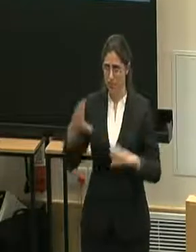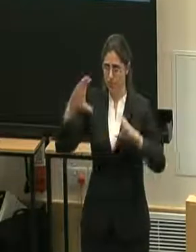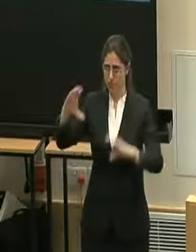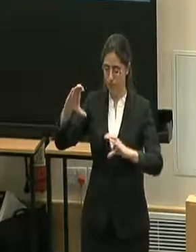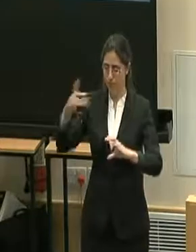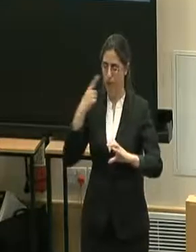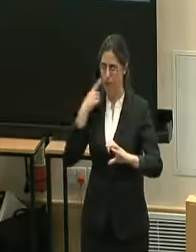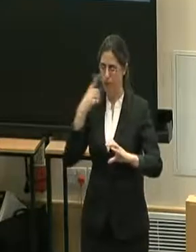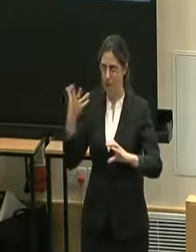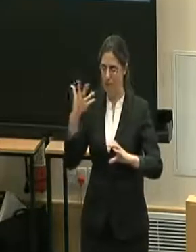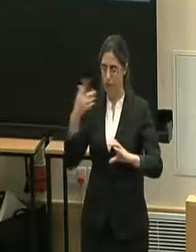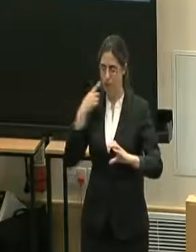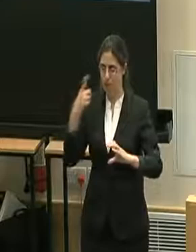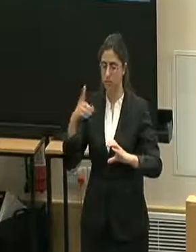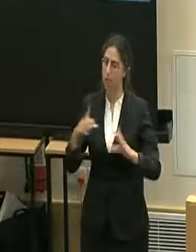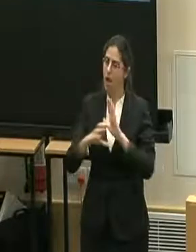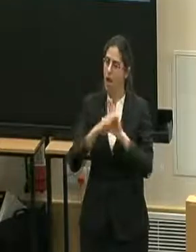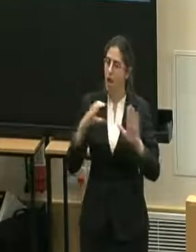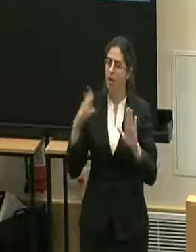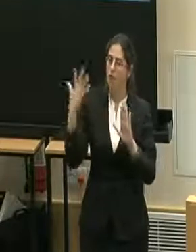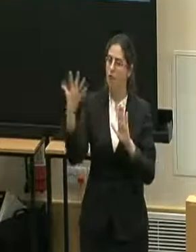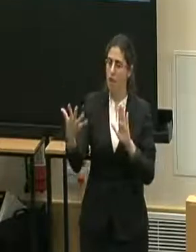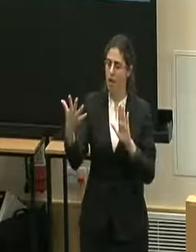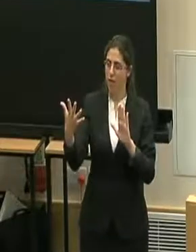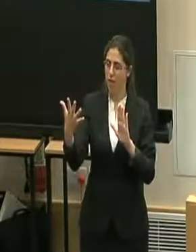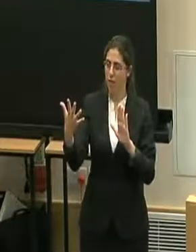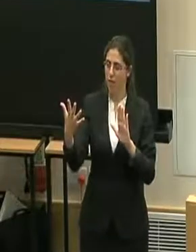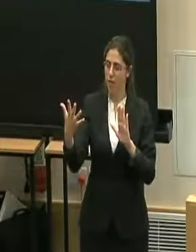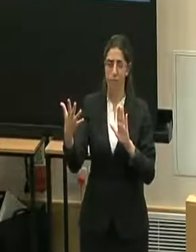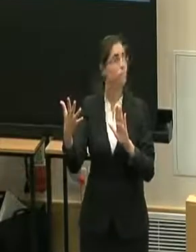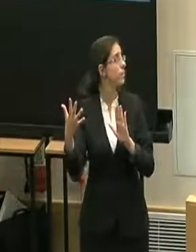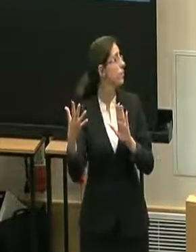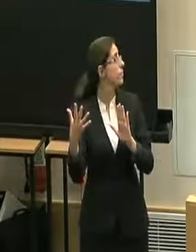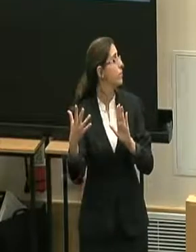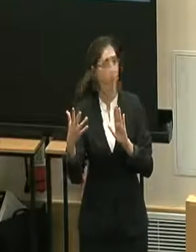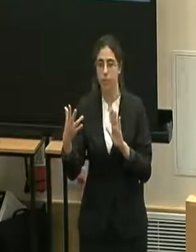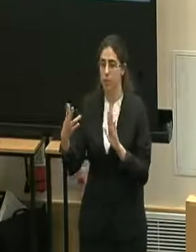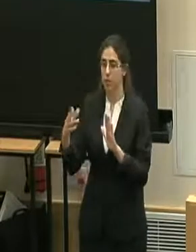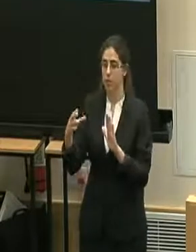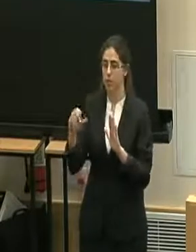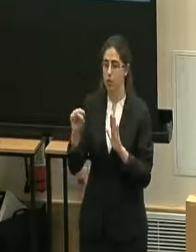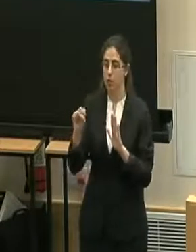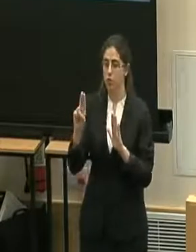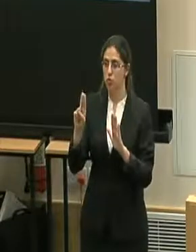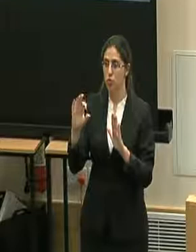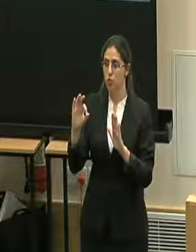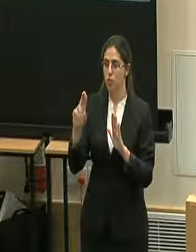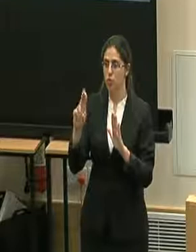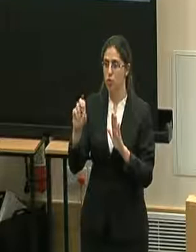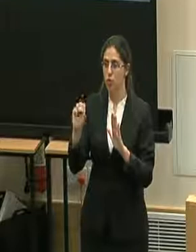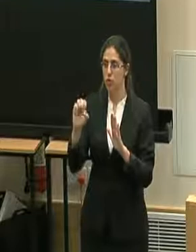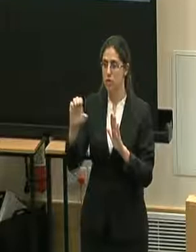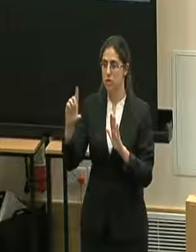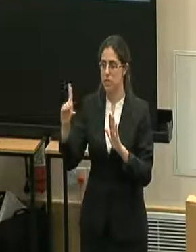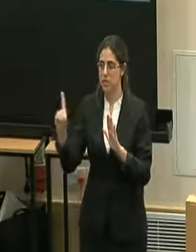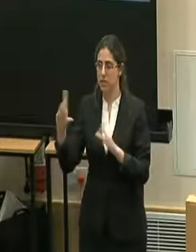in Article 5. There's another phrase which is suffused. It is all through the